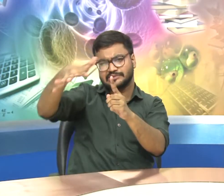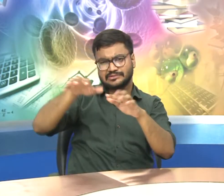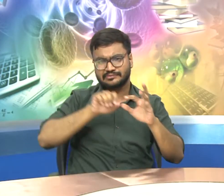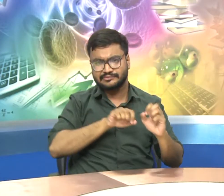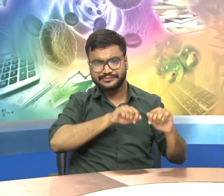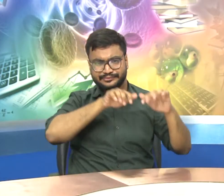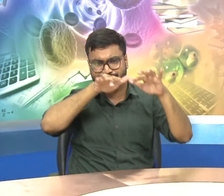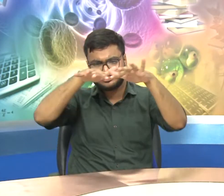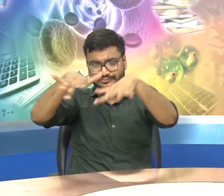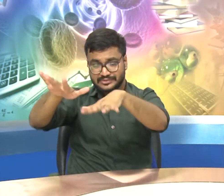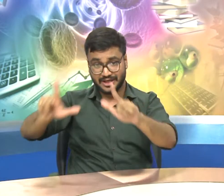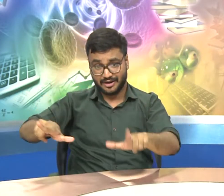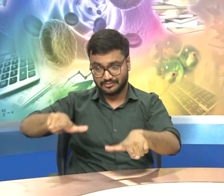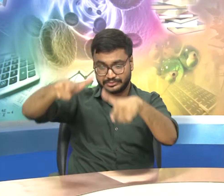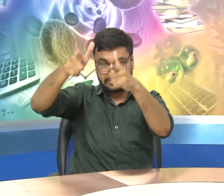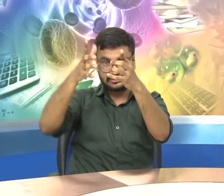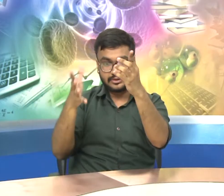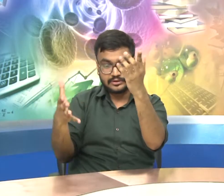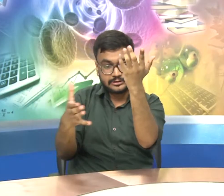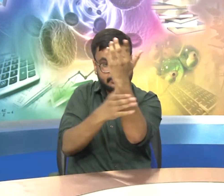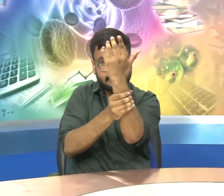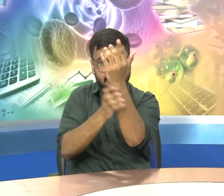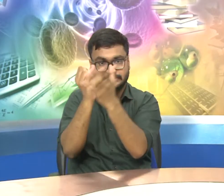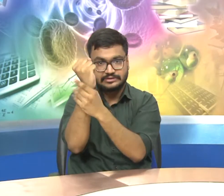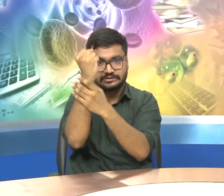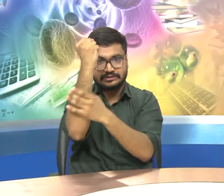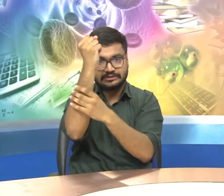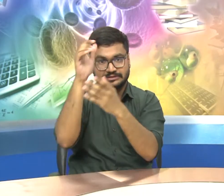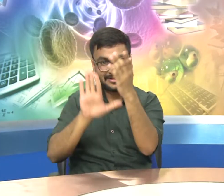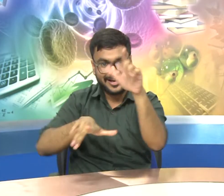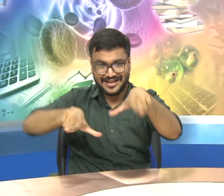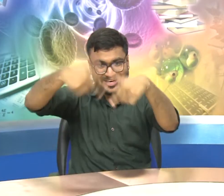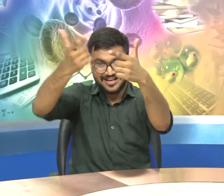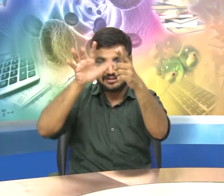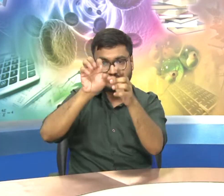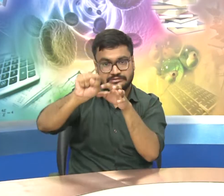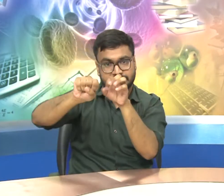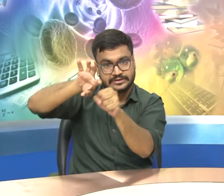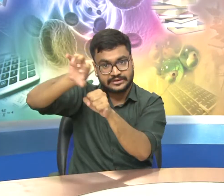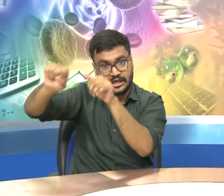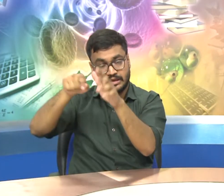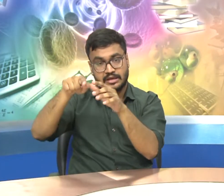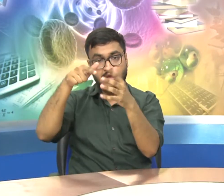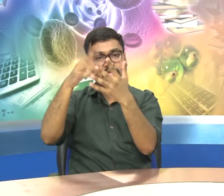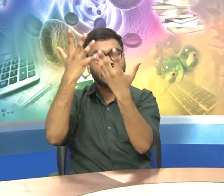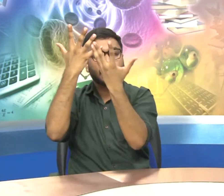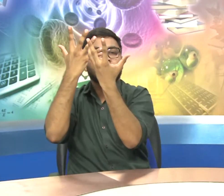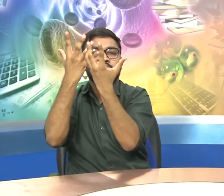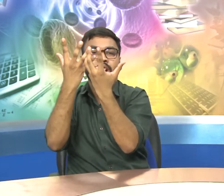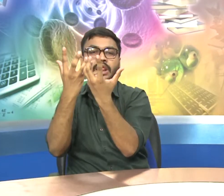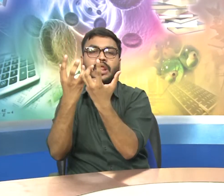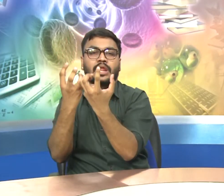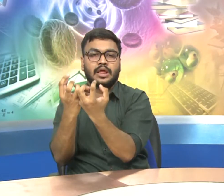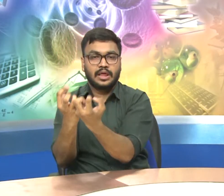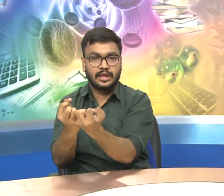And the soot settled on the tree trunk and made them black. Now the environment